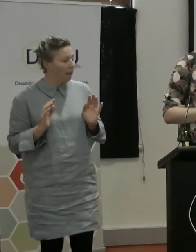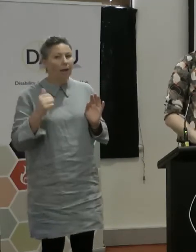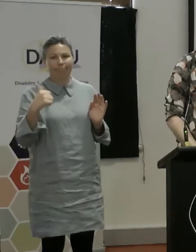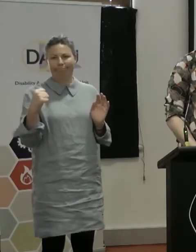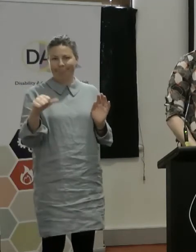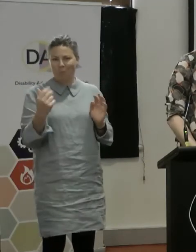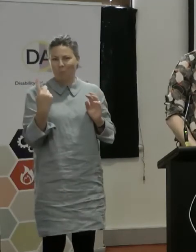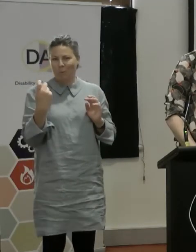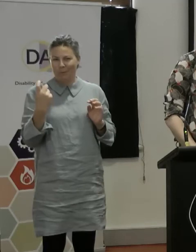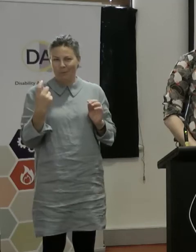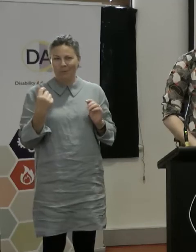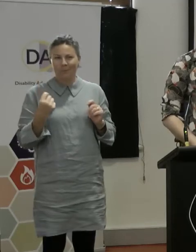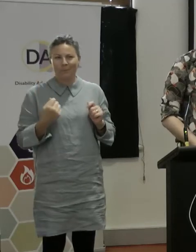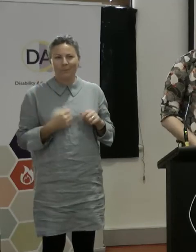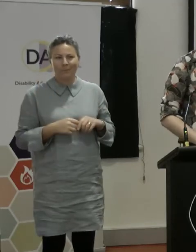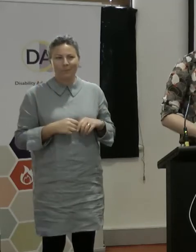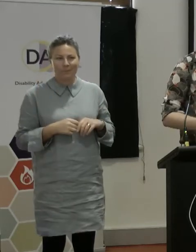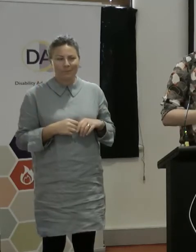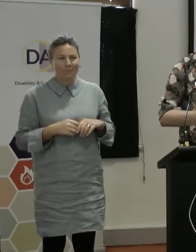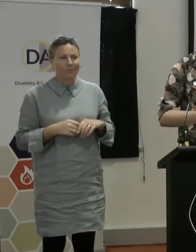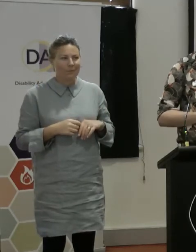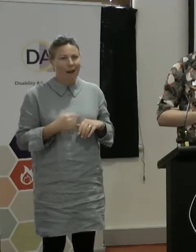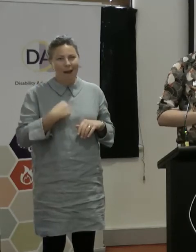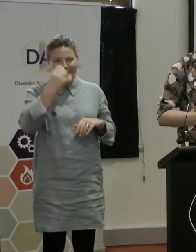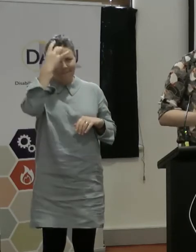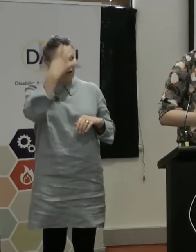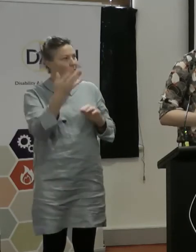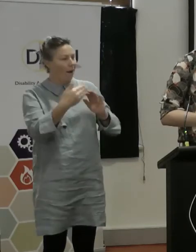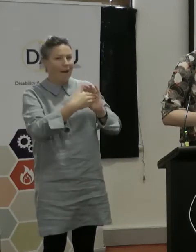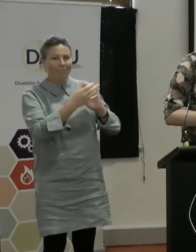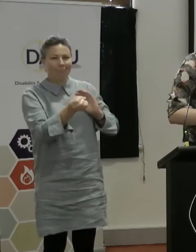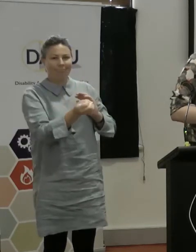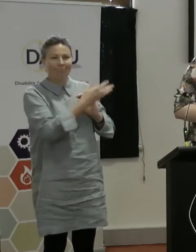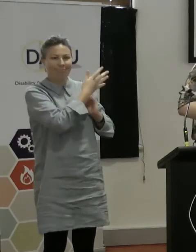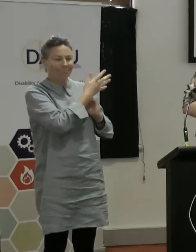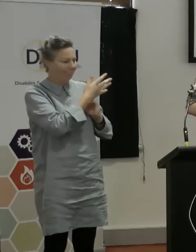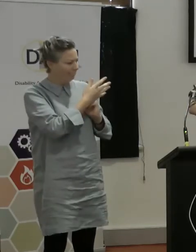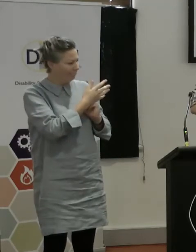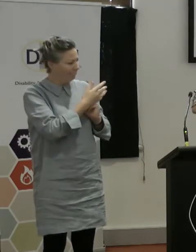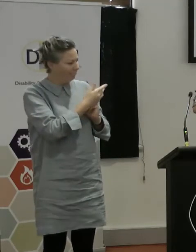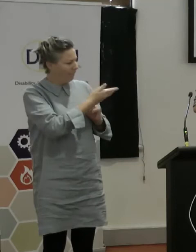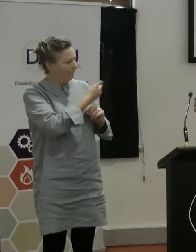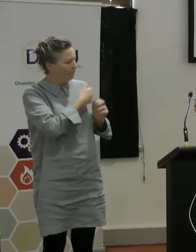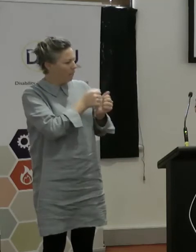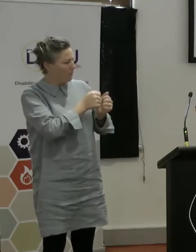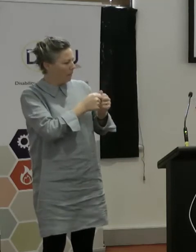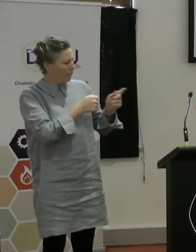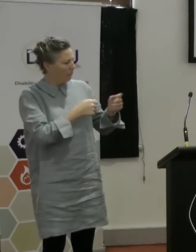Oh yes, the other thing that I didn't put a slide in about was that, can you pass me the little guide at the